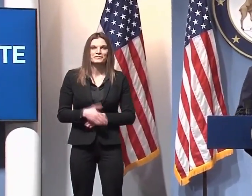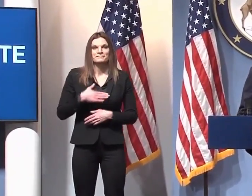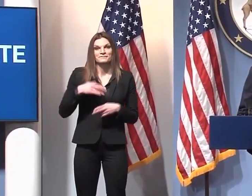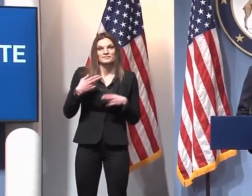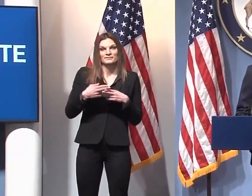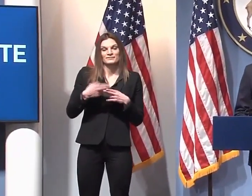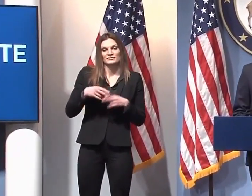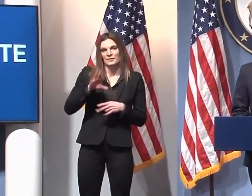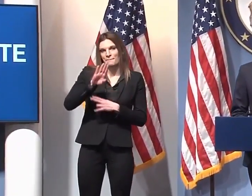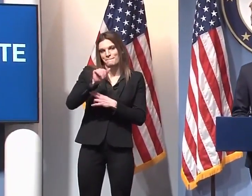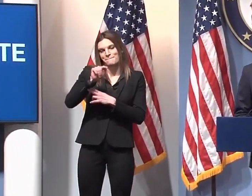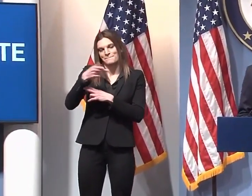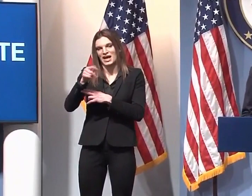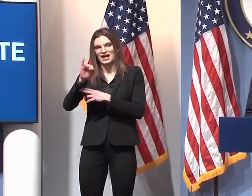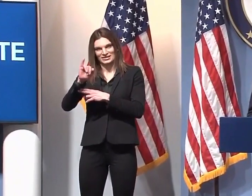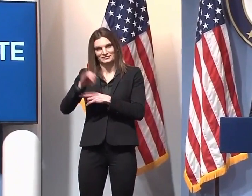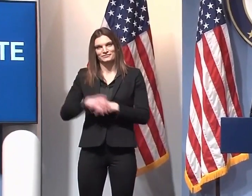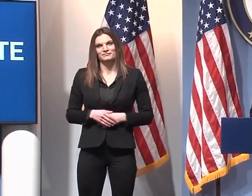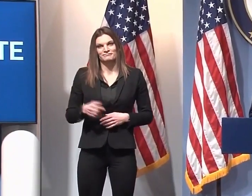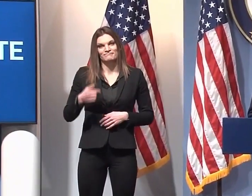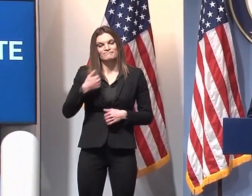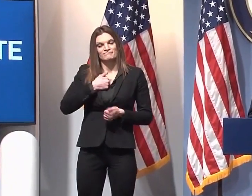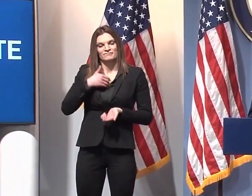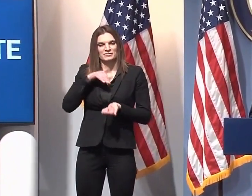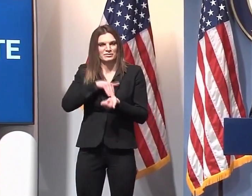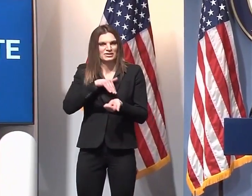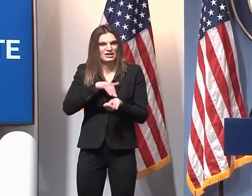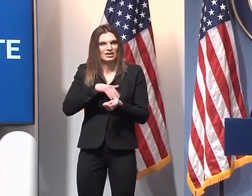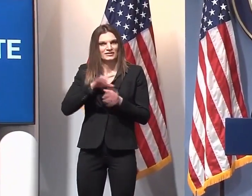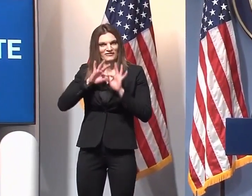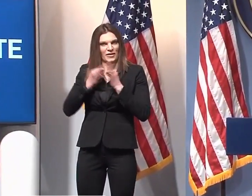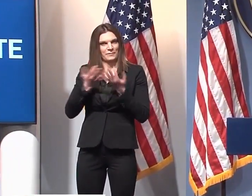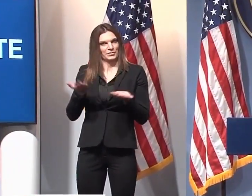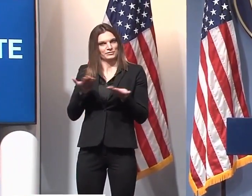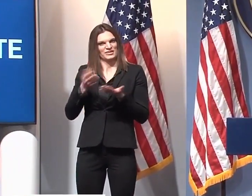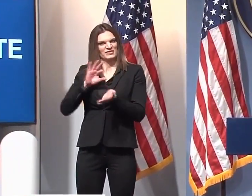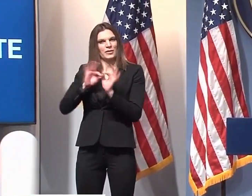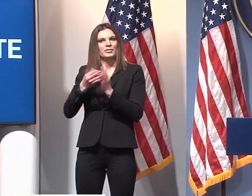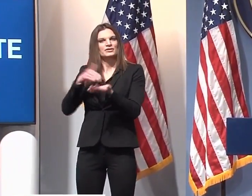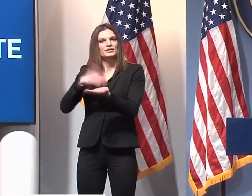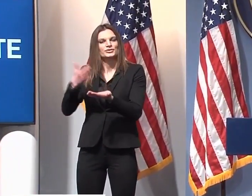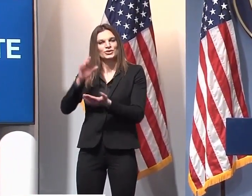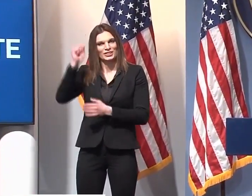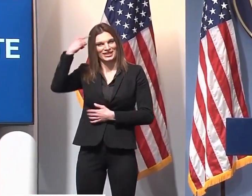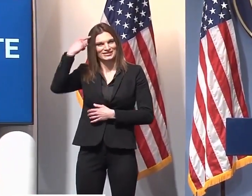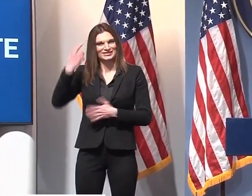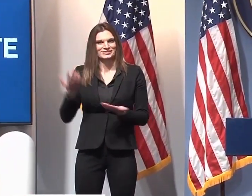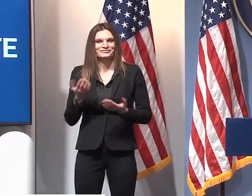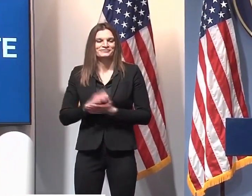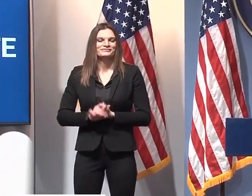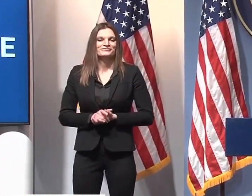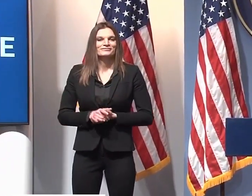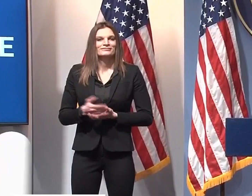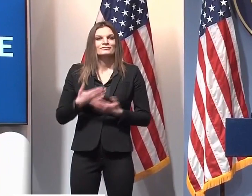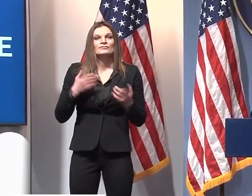My name is Farhan Bhatti. I'm a family physician practicing here in Lansing. I'm also the Michigan State Lead for the Committee to